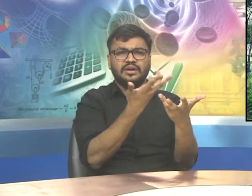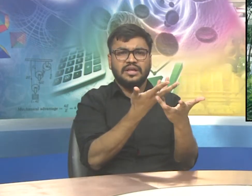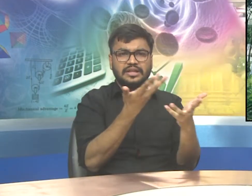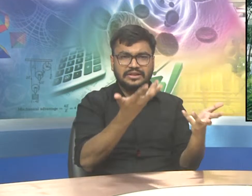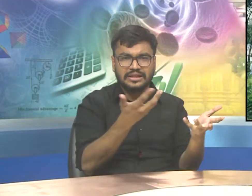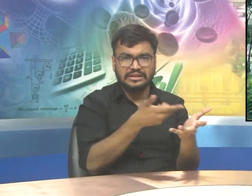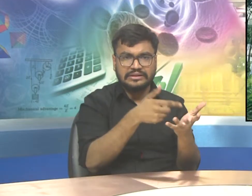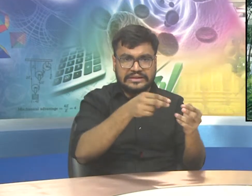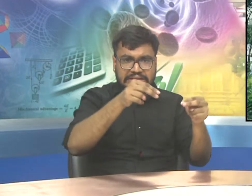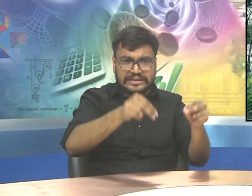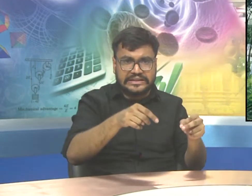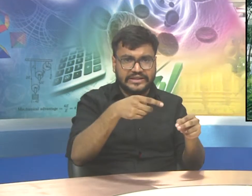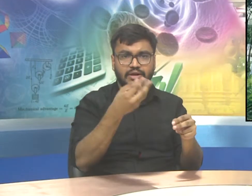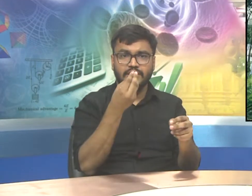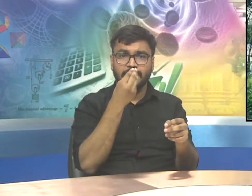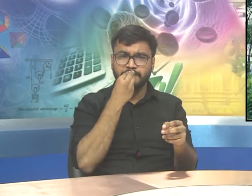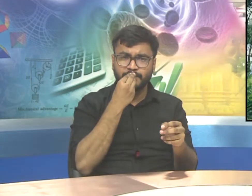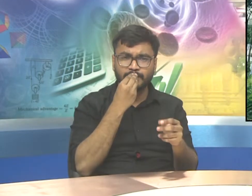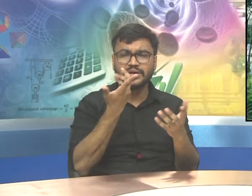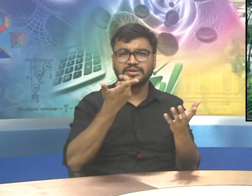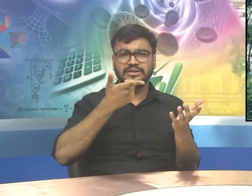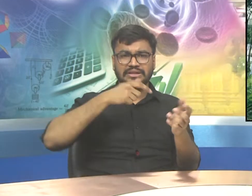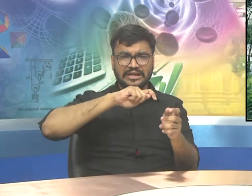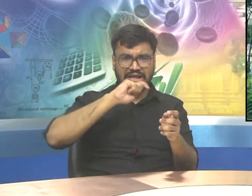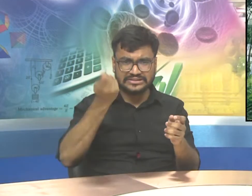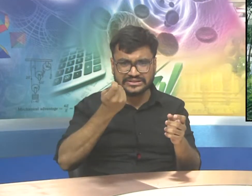they no longer needed to move around.